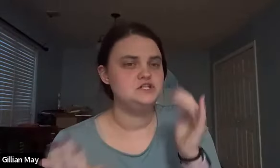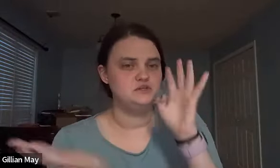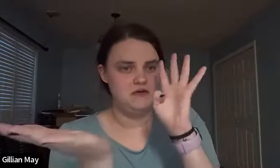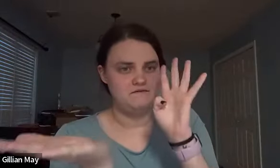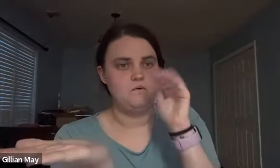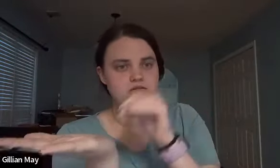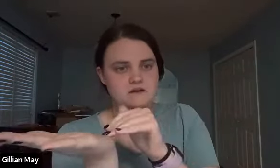doing that